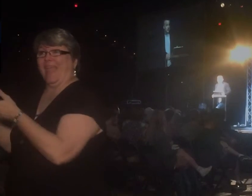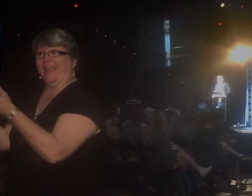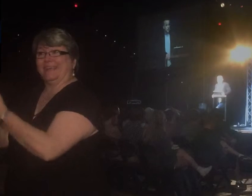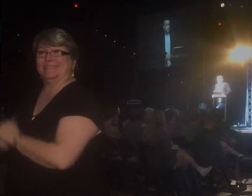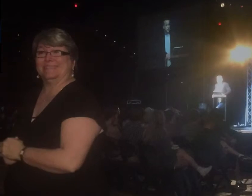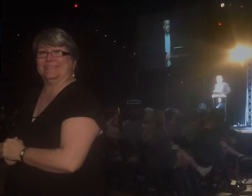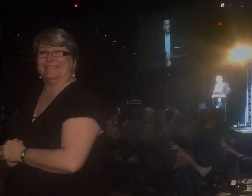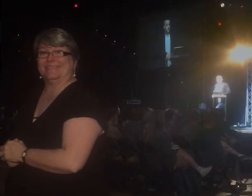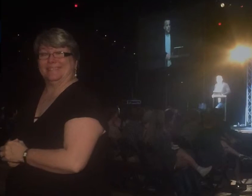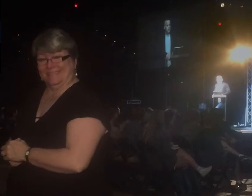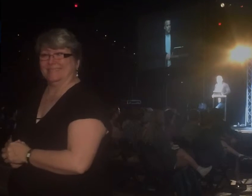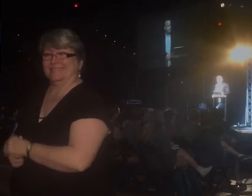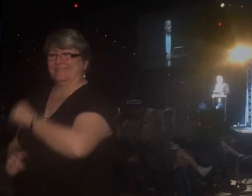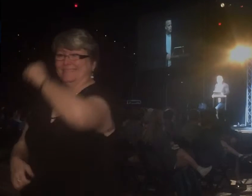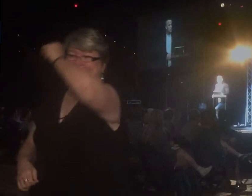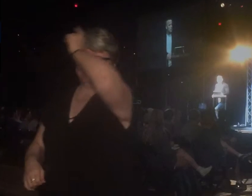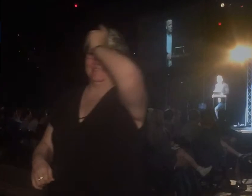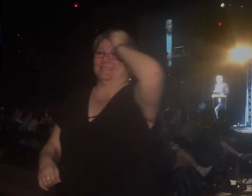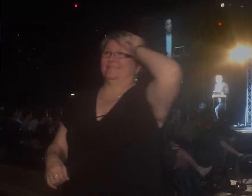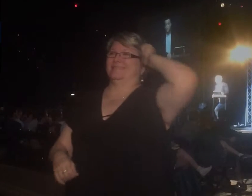right?